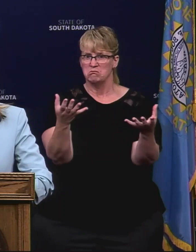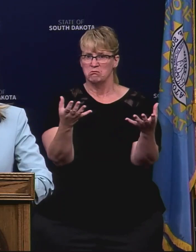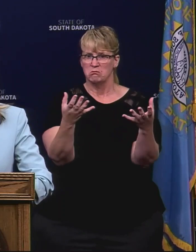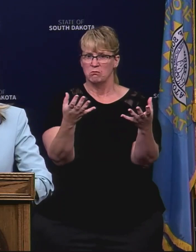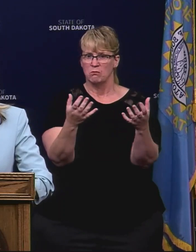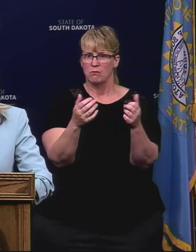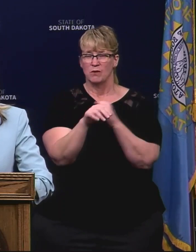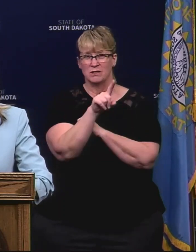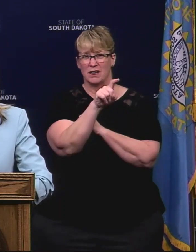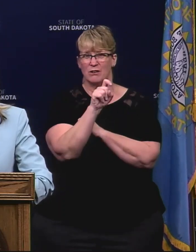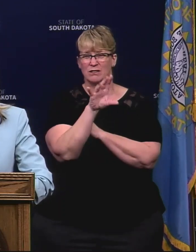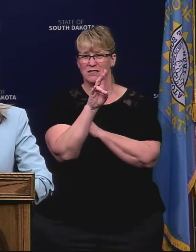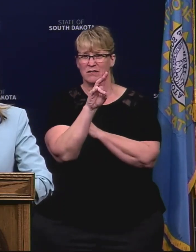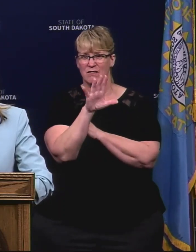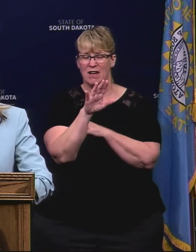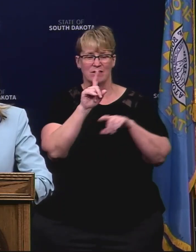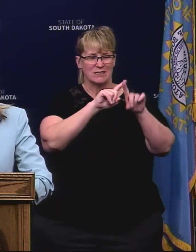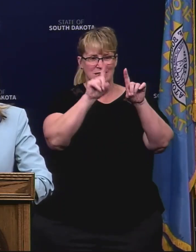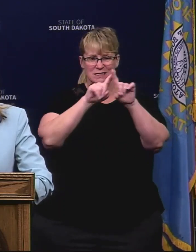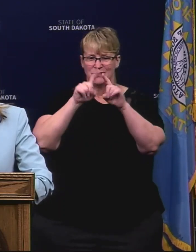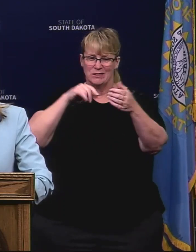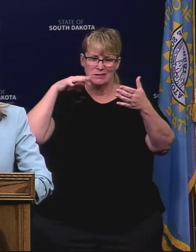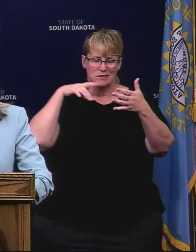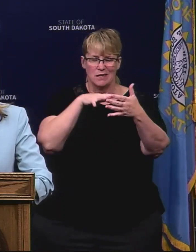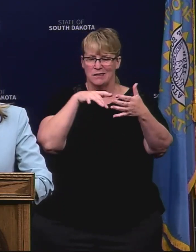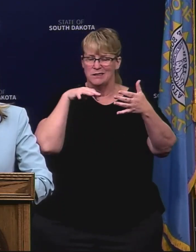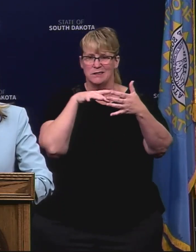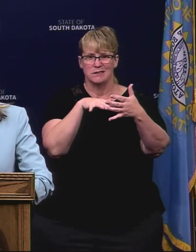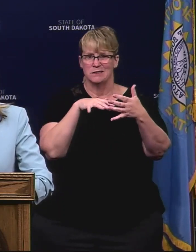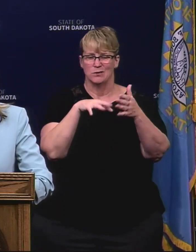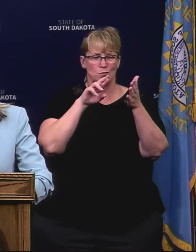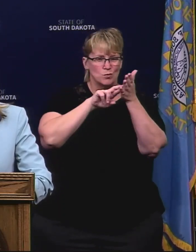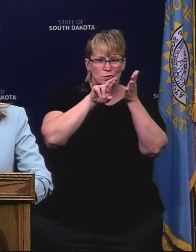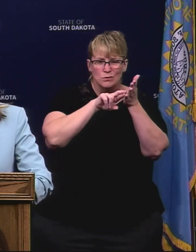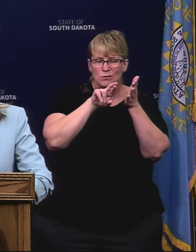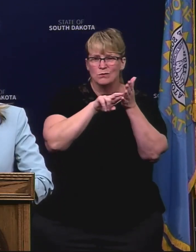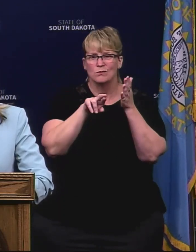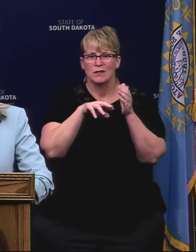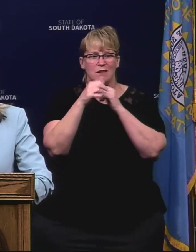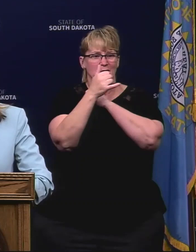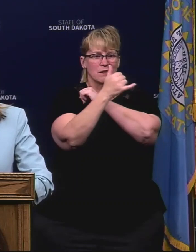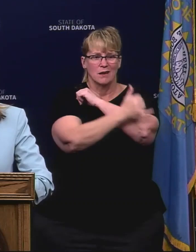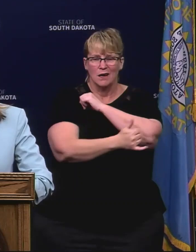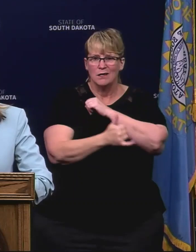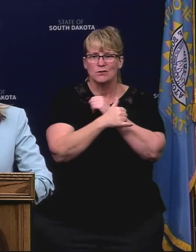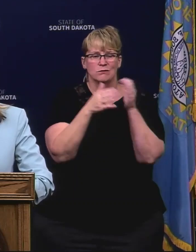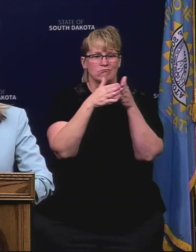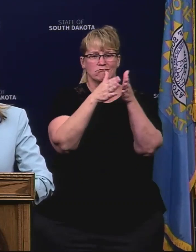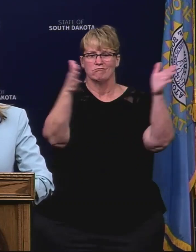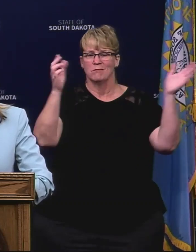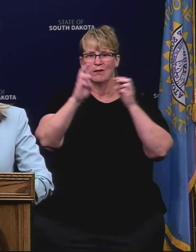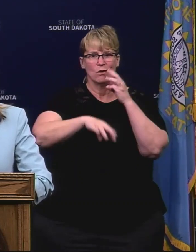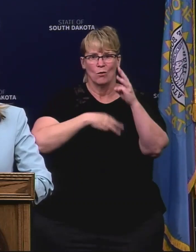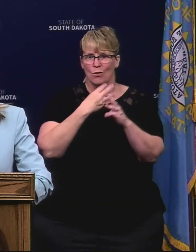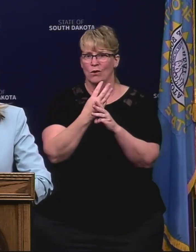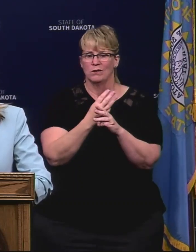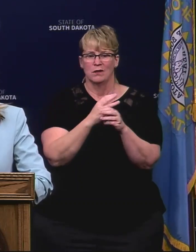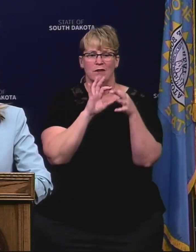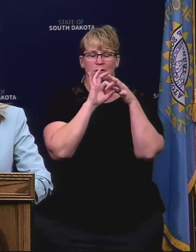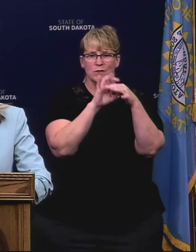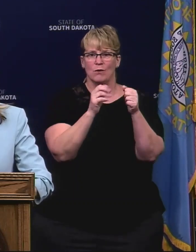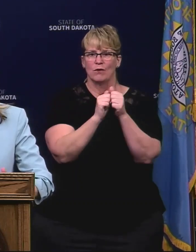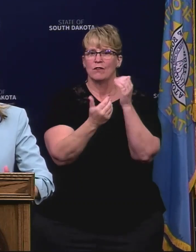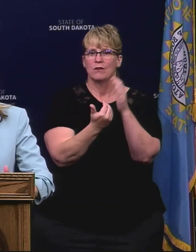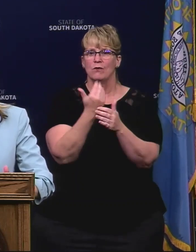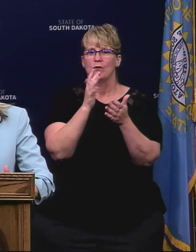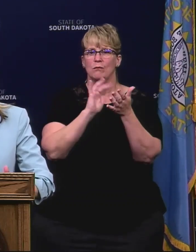there's about 175 studies across the country and across the continents that are dealing with